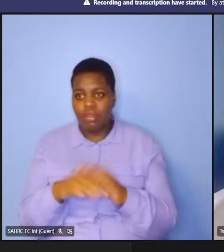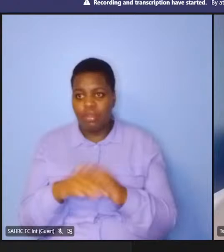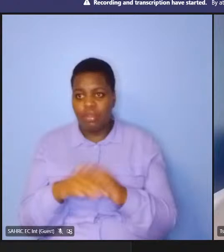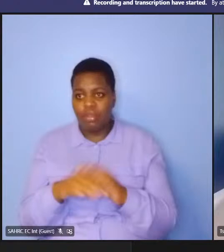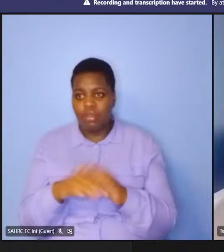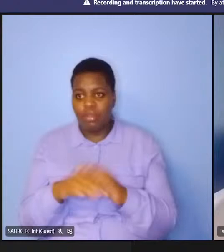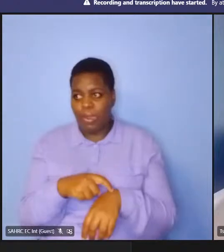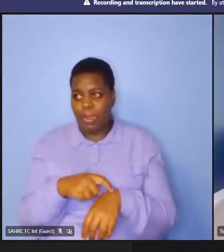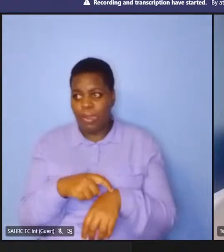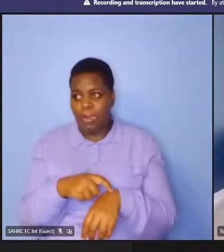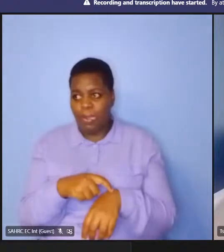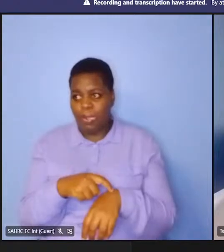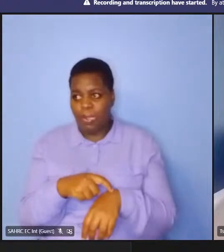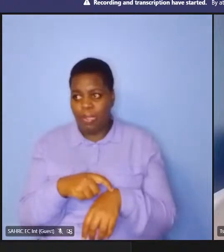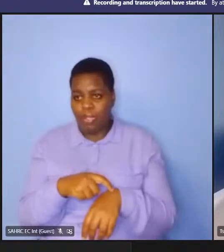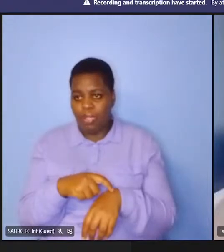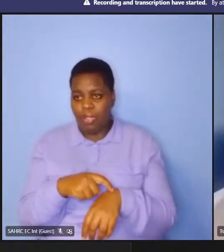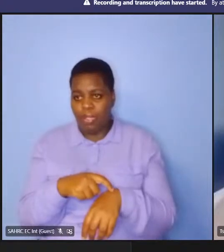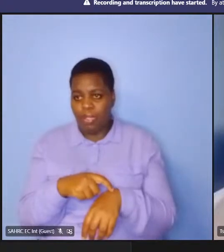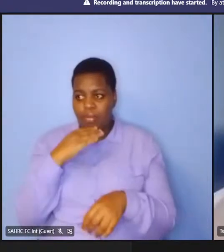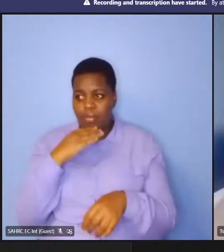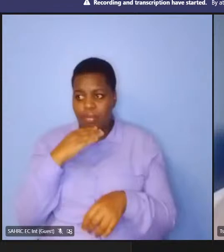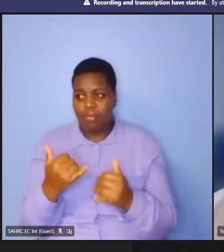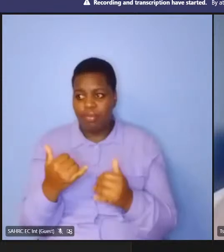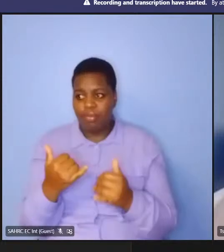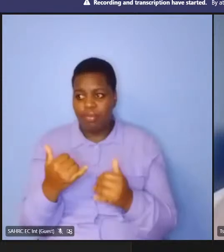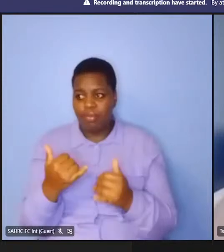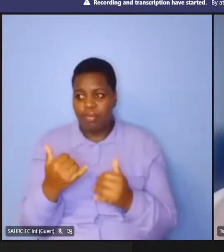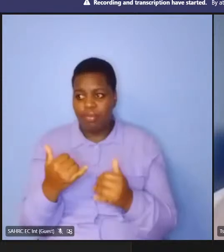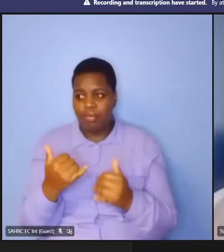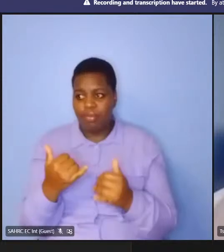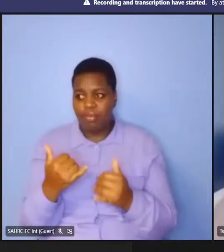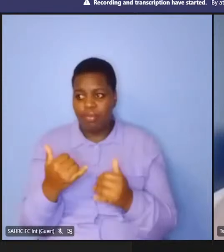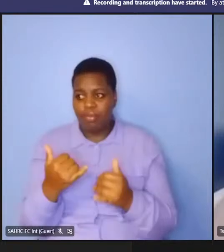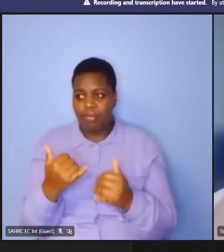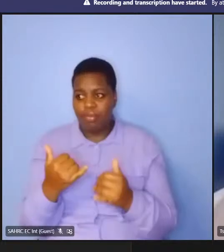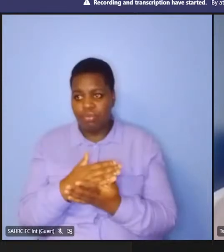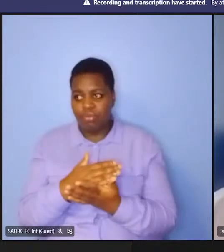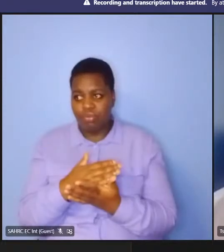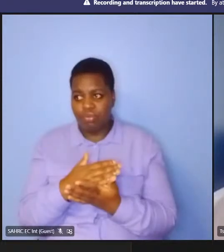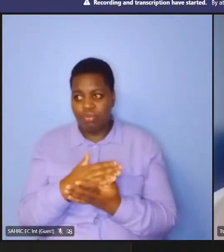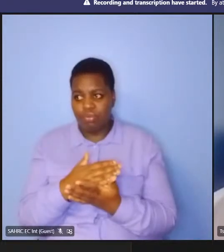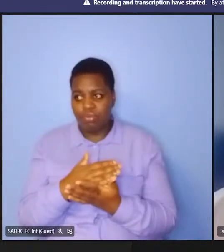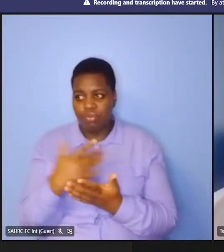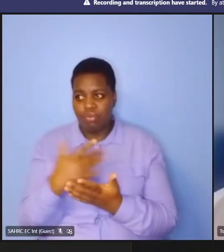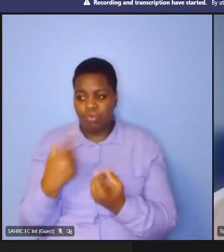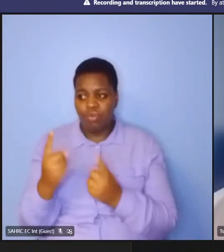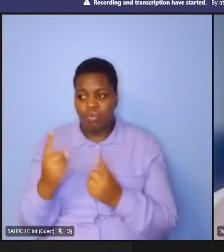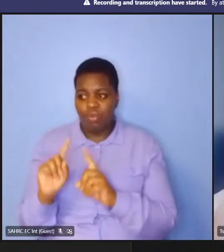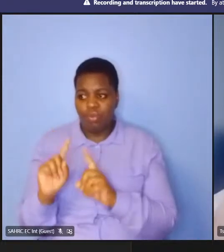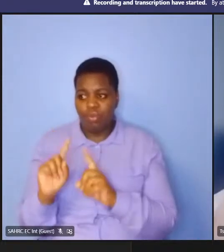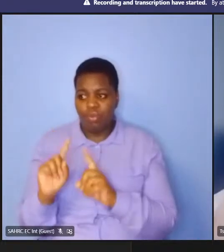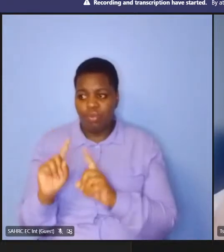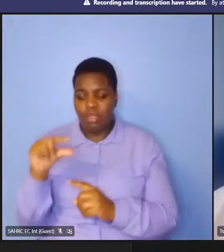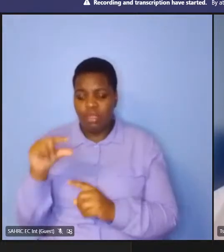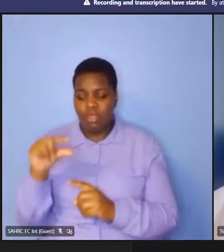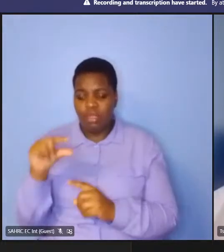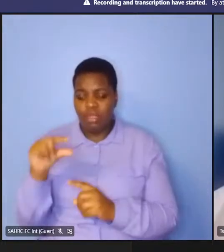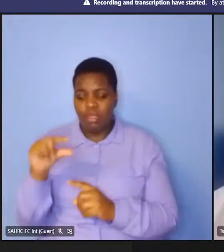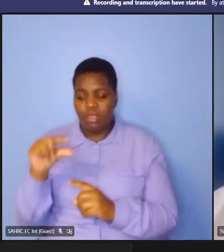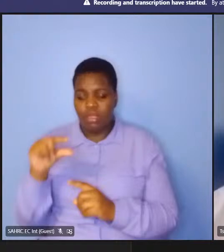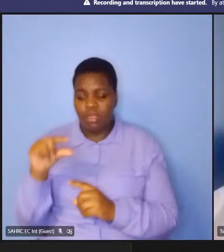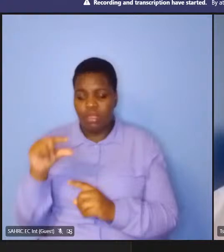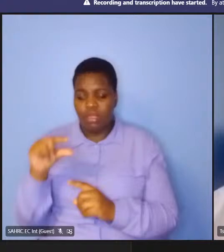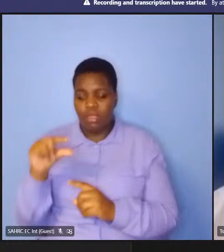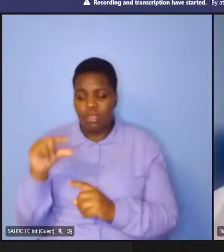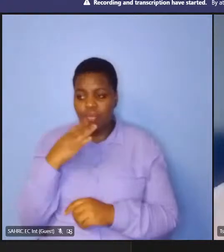and the session is chaired by Commissioner Andre Gam, who is sitting here next to me. Once the presentation is